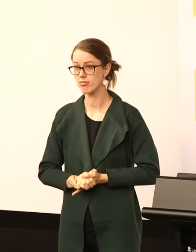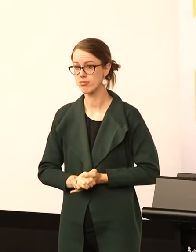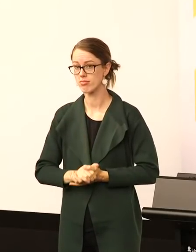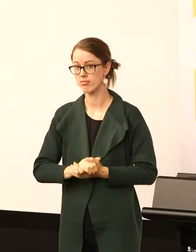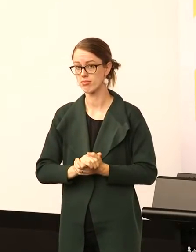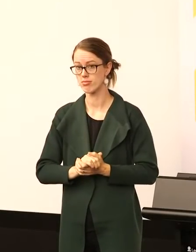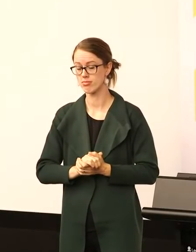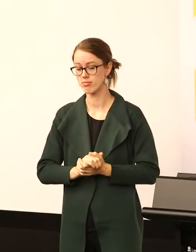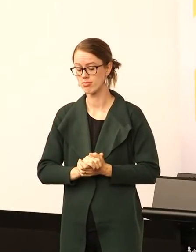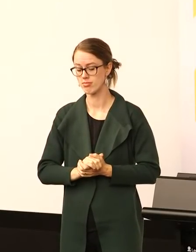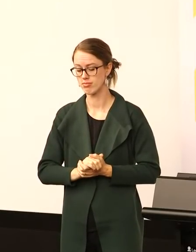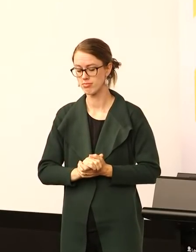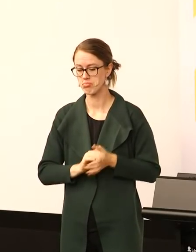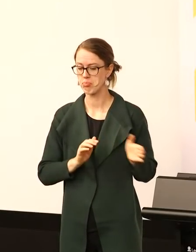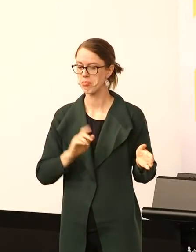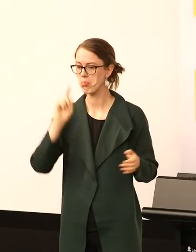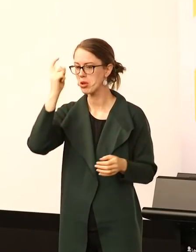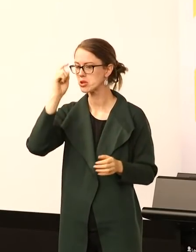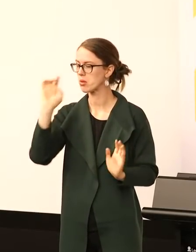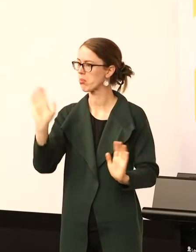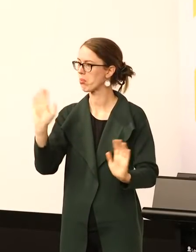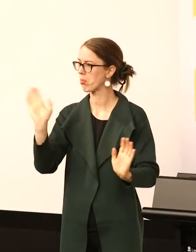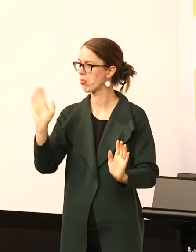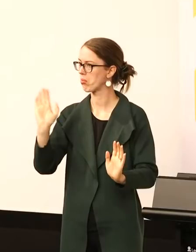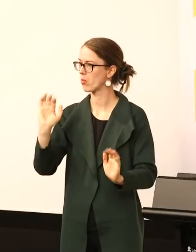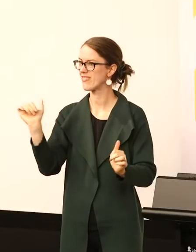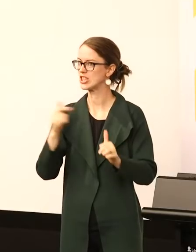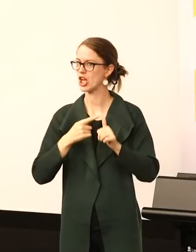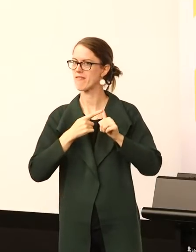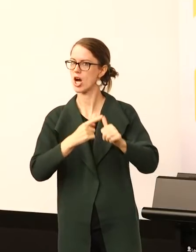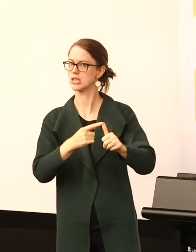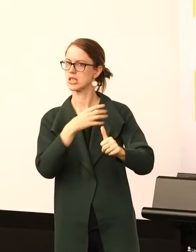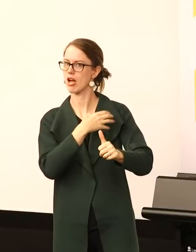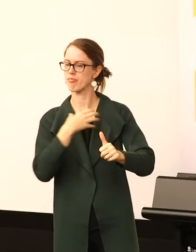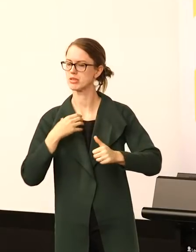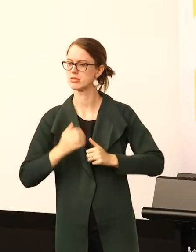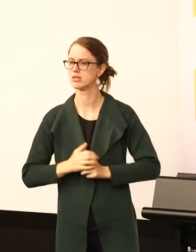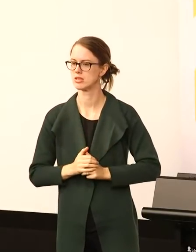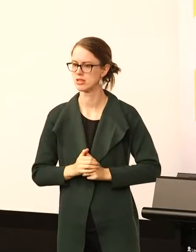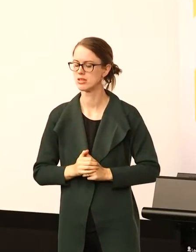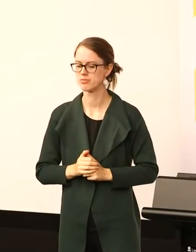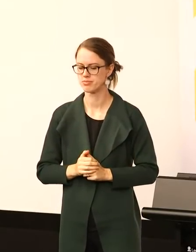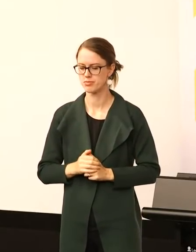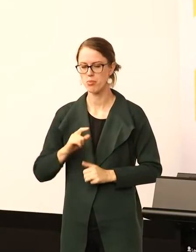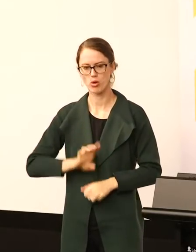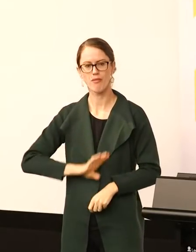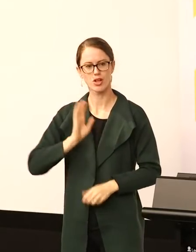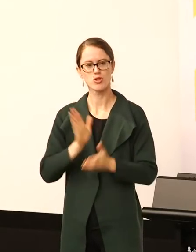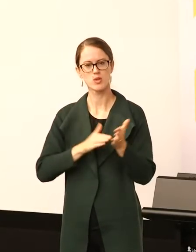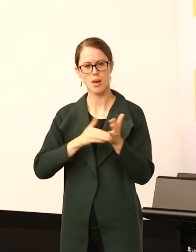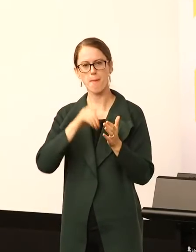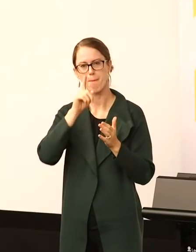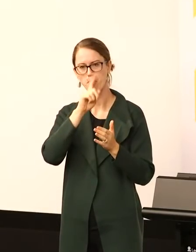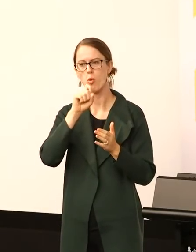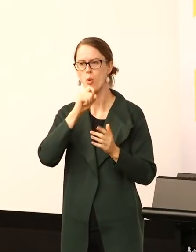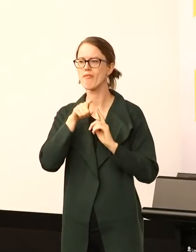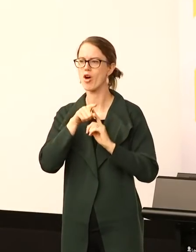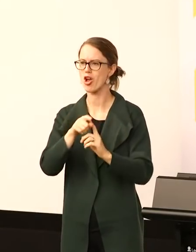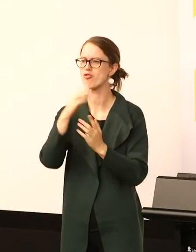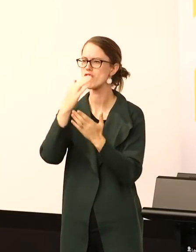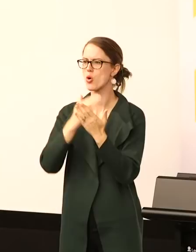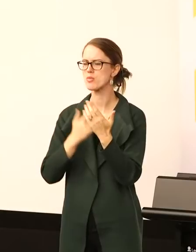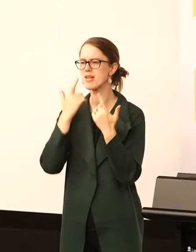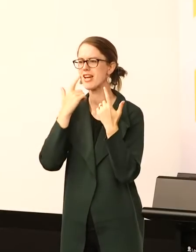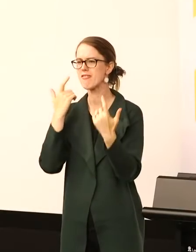further interested? No concerns. That was our advice, and I'm also confident that New Zealanders will keep following the precautions